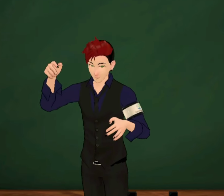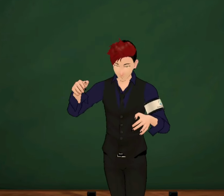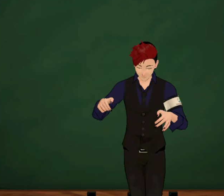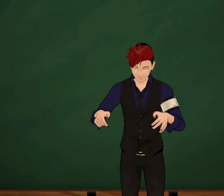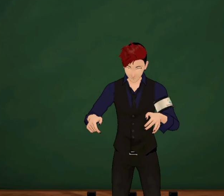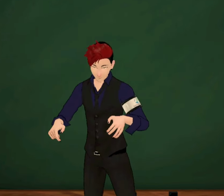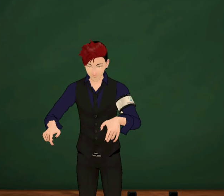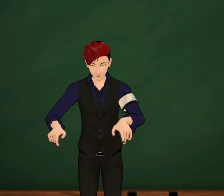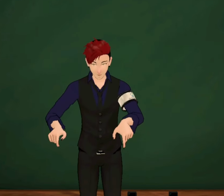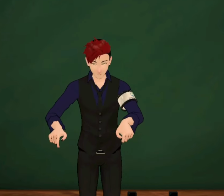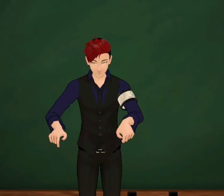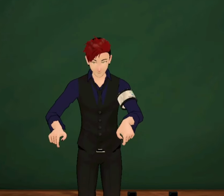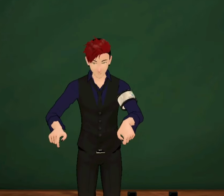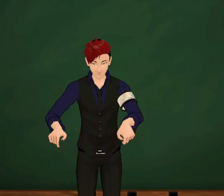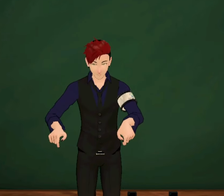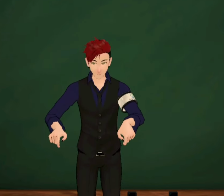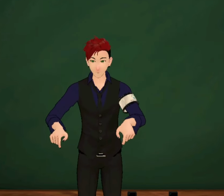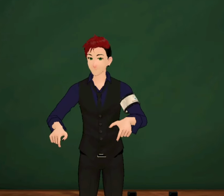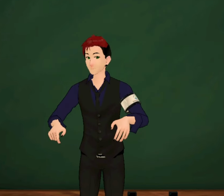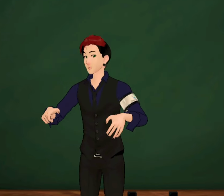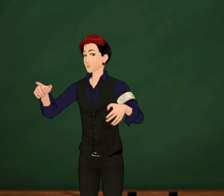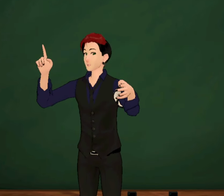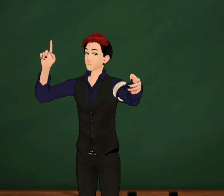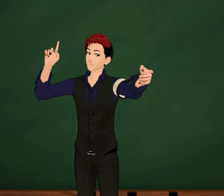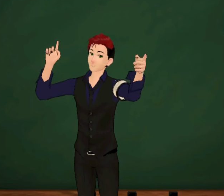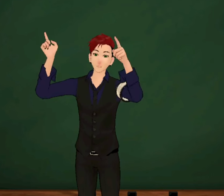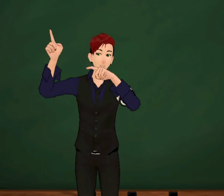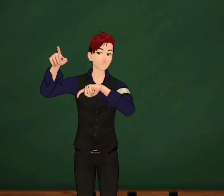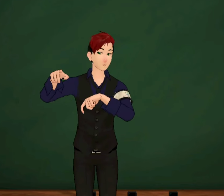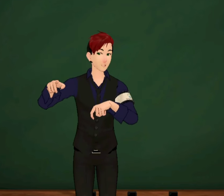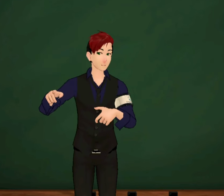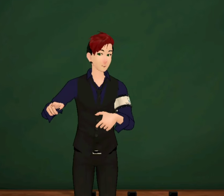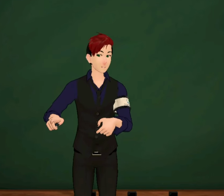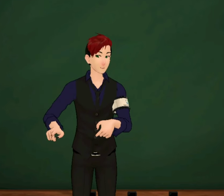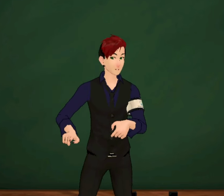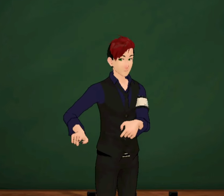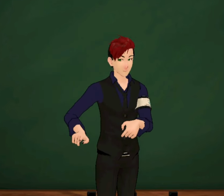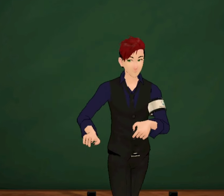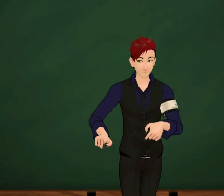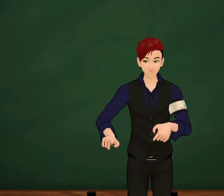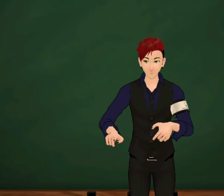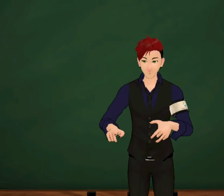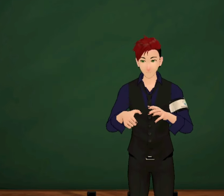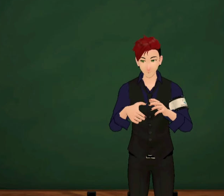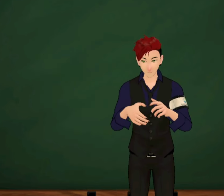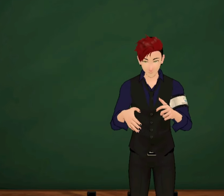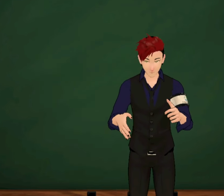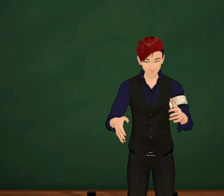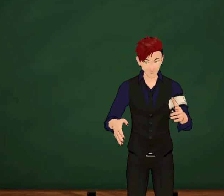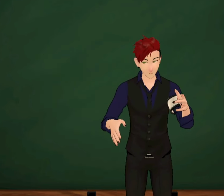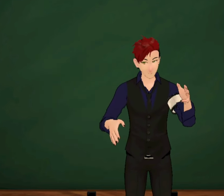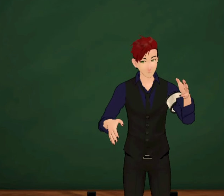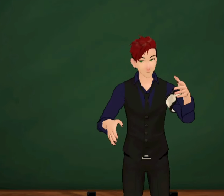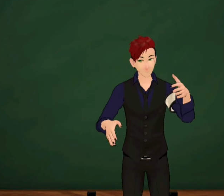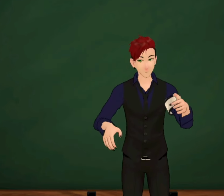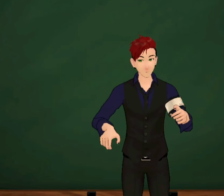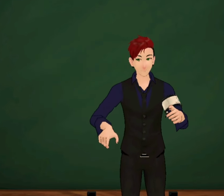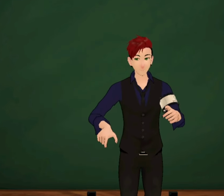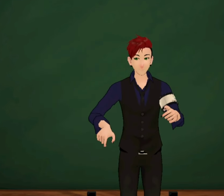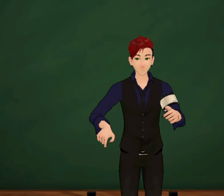What? Oi! Okay. All right, switch. Last category. Dang.